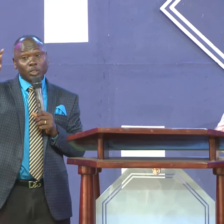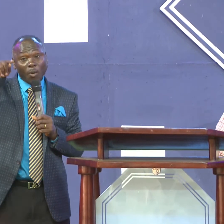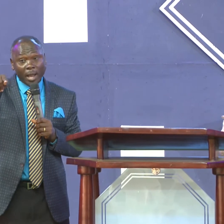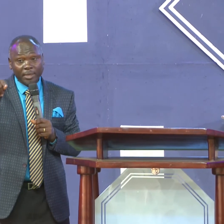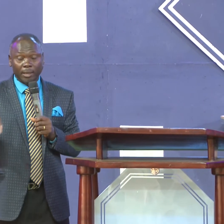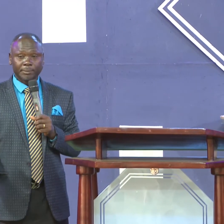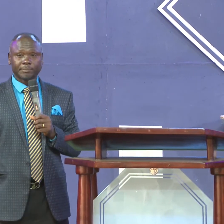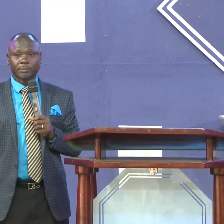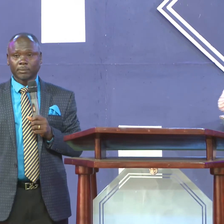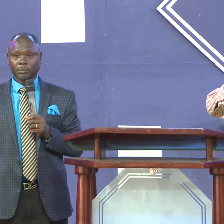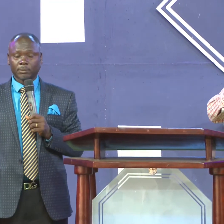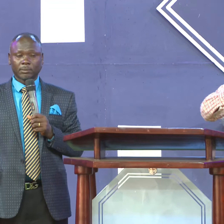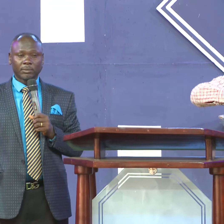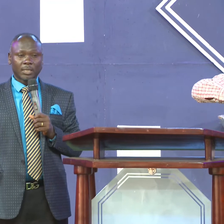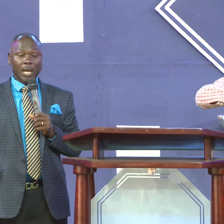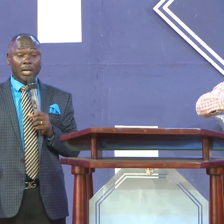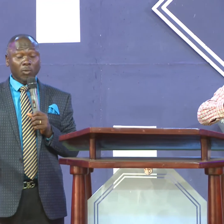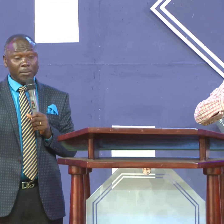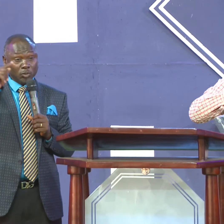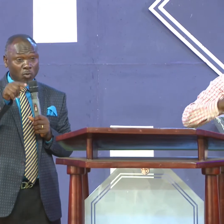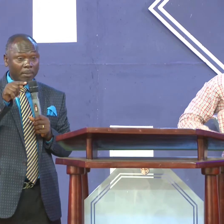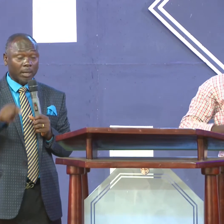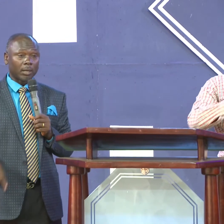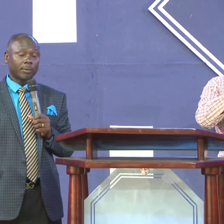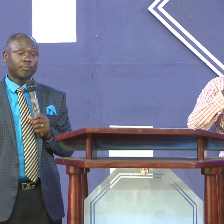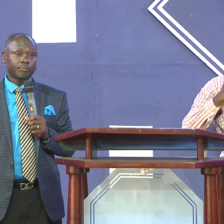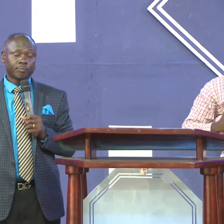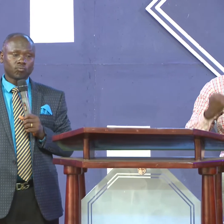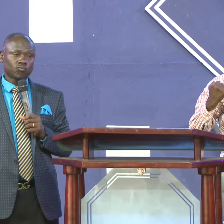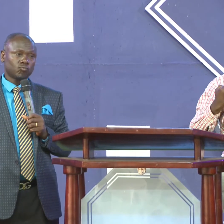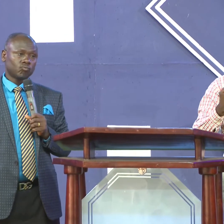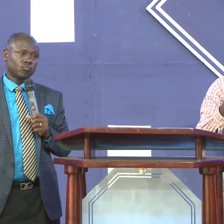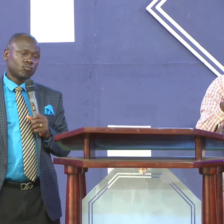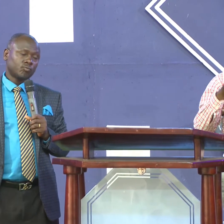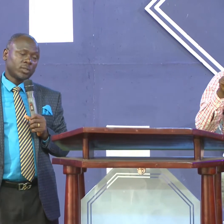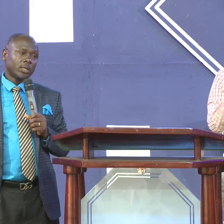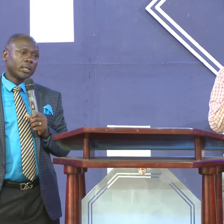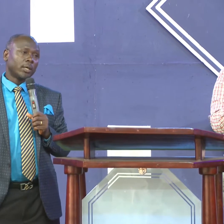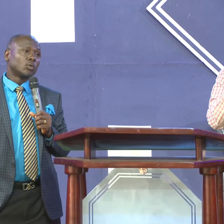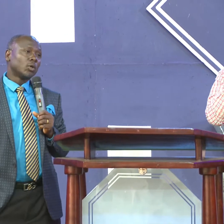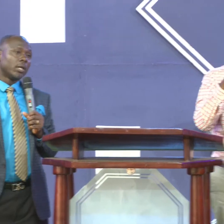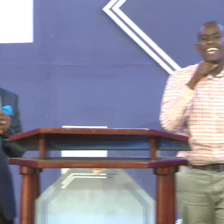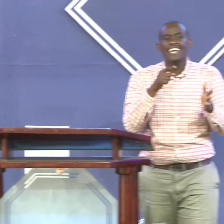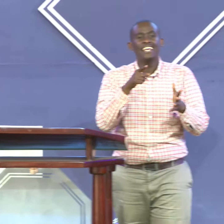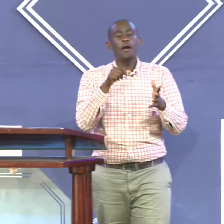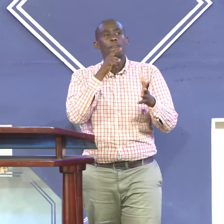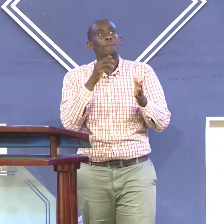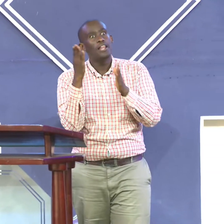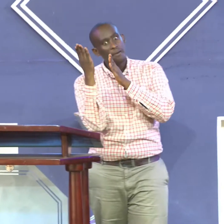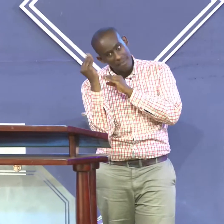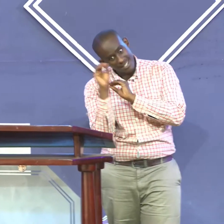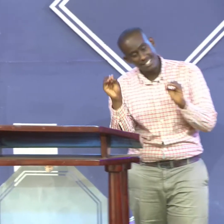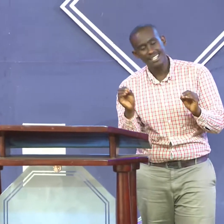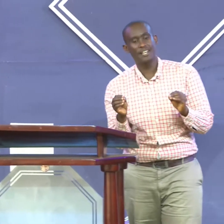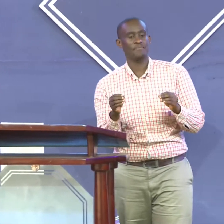Faga tutawanya. What is disturbing us? Agakulemesa okwebaka. That forbids us from sleeping. Yakutolera kugage.